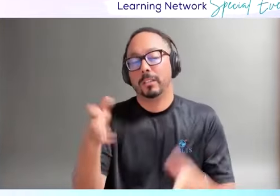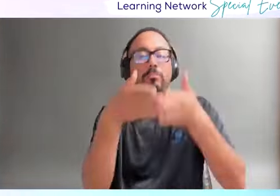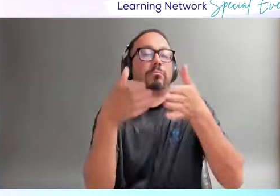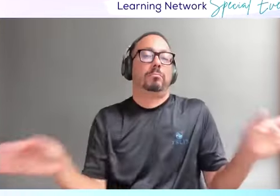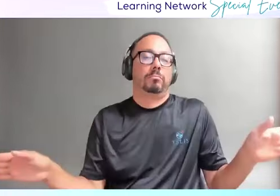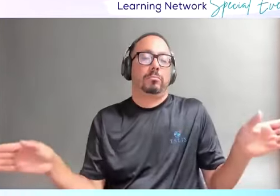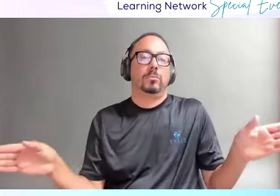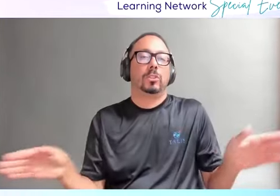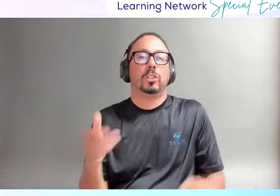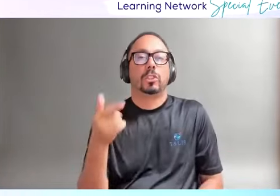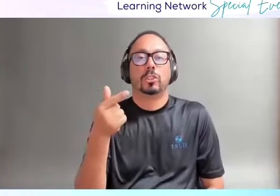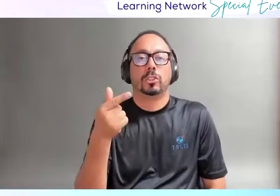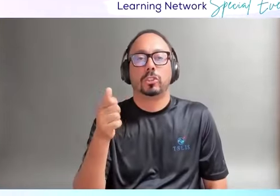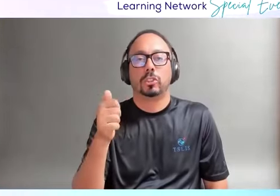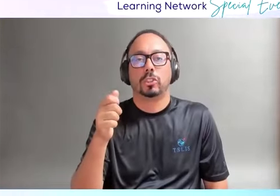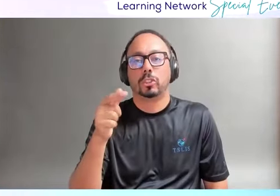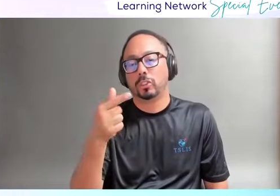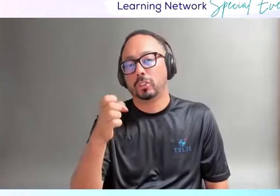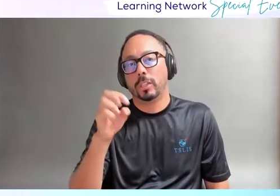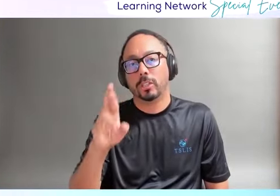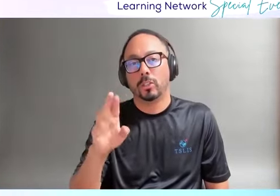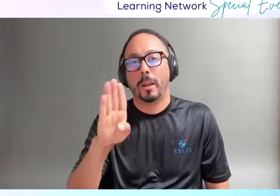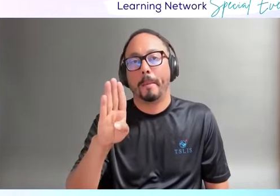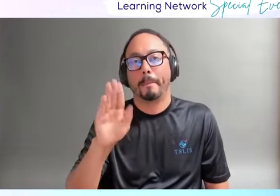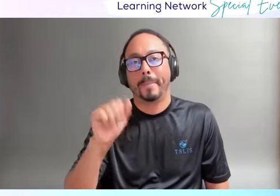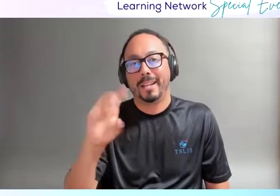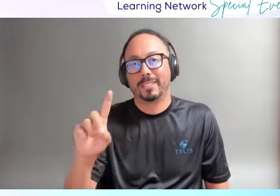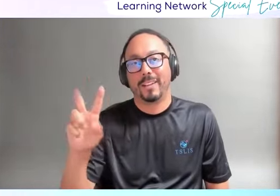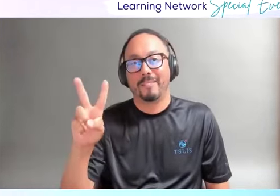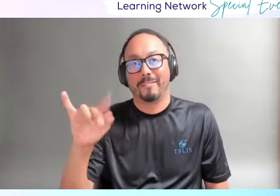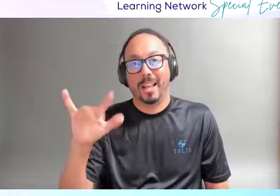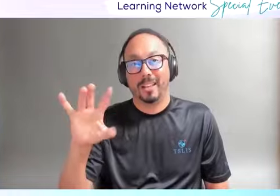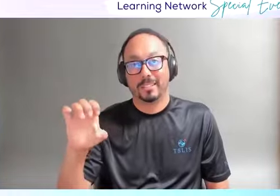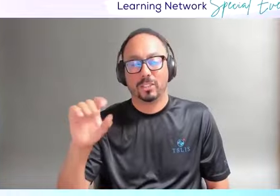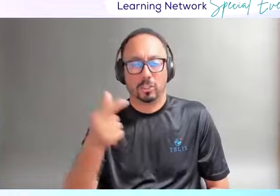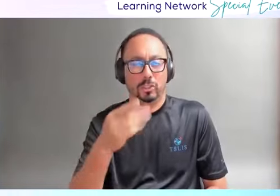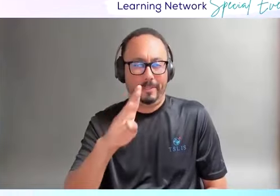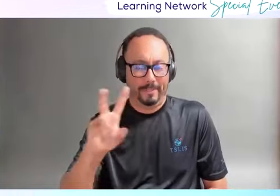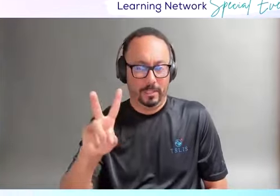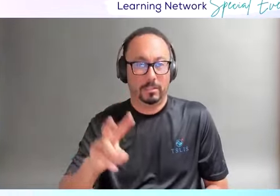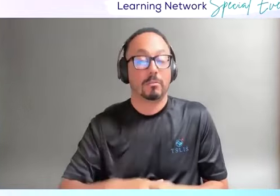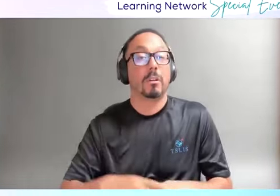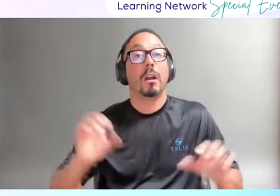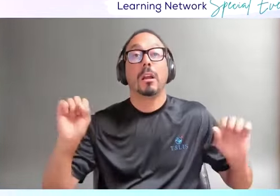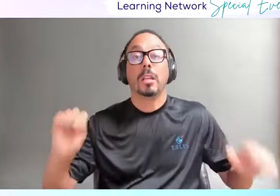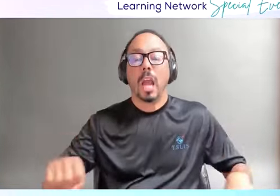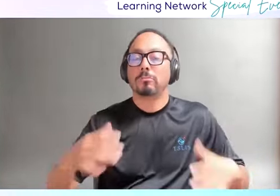because aggression and fighting can happen. Vulnerability to sexual assault can